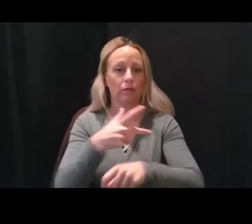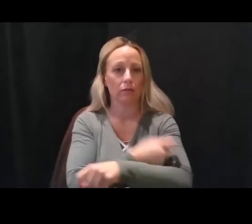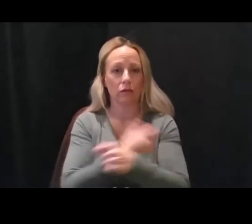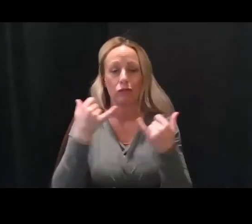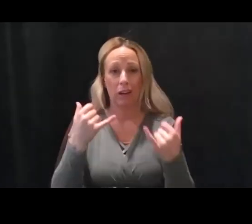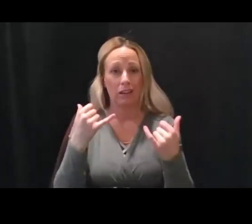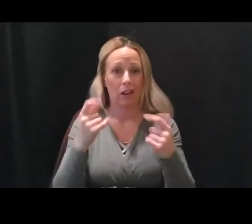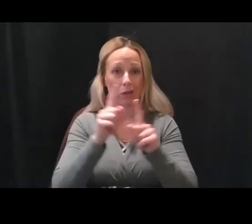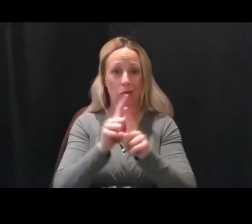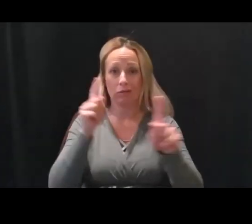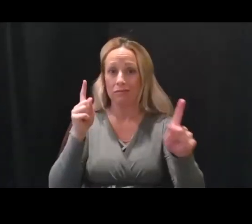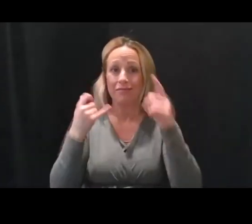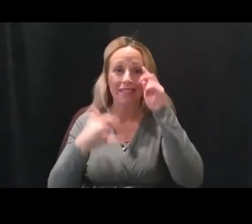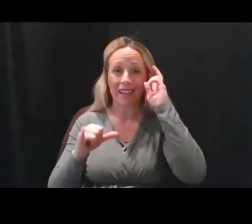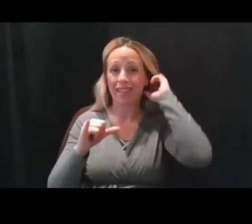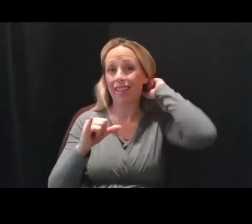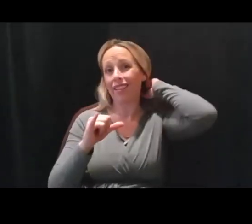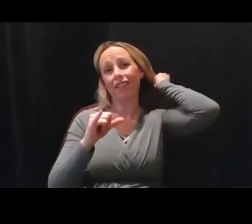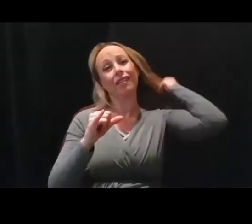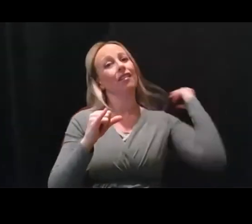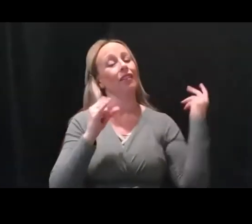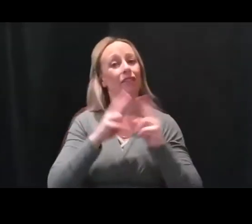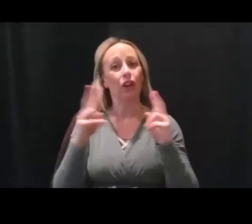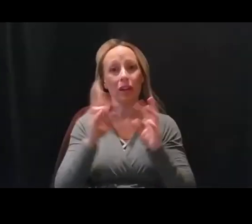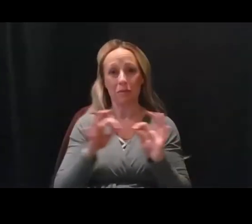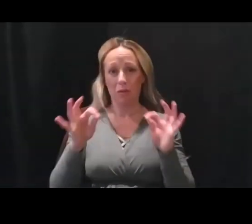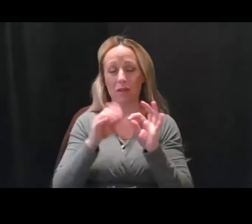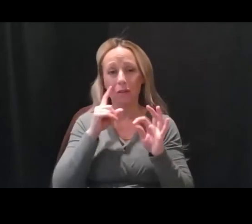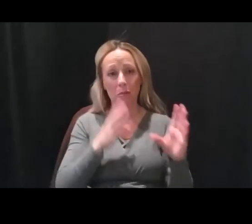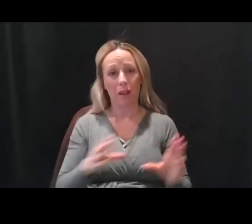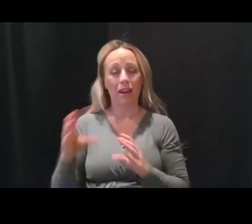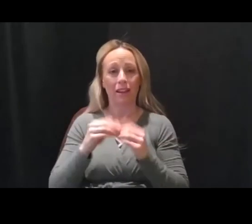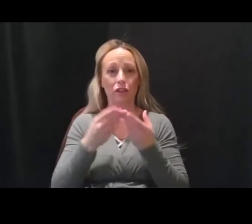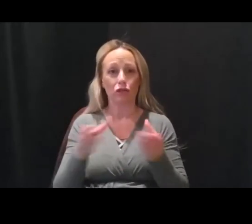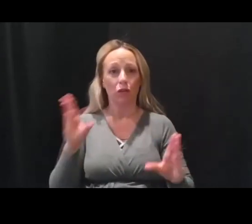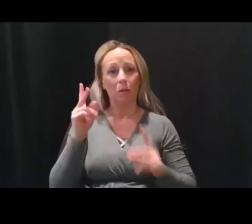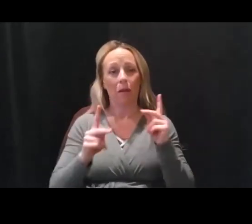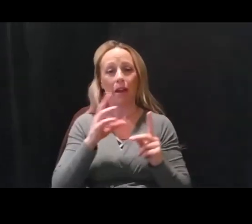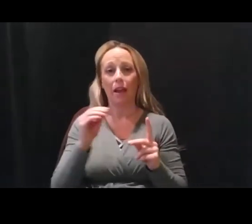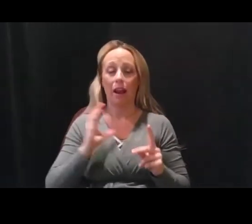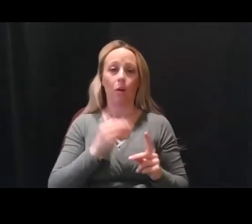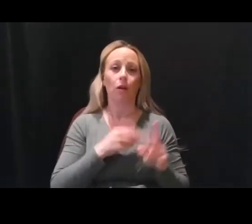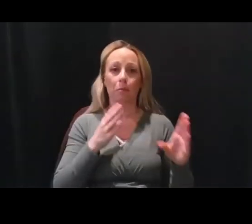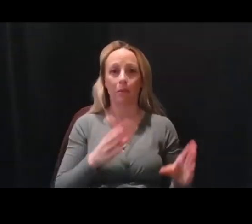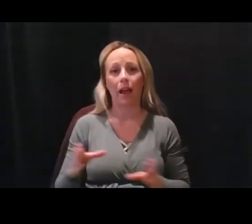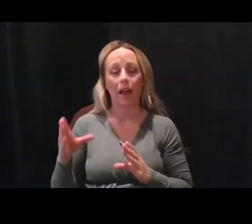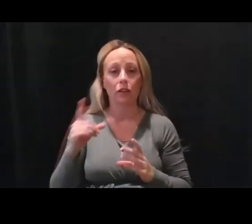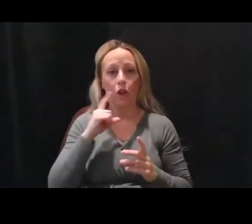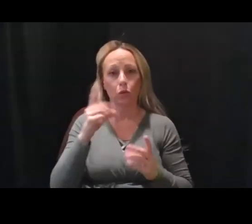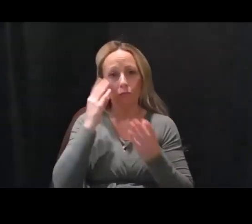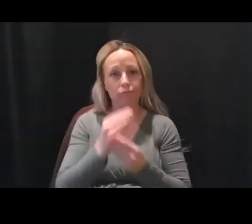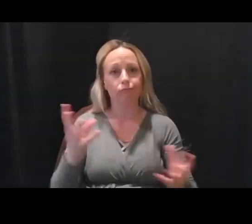so important for planning for the general public. However, our plans are addressing these important factors too.